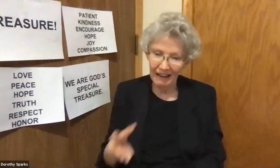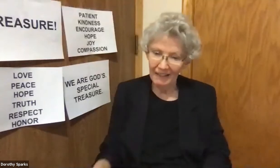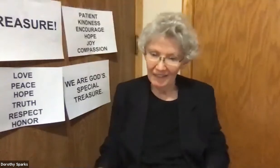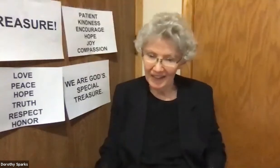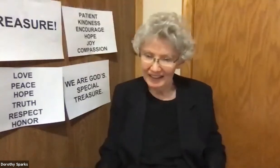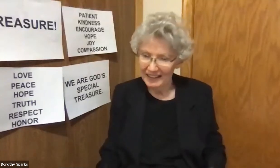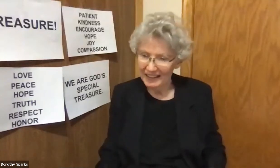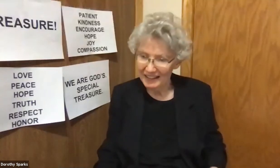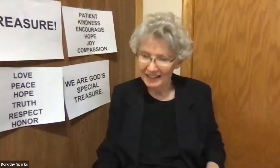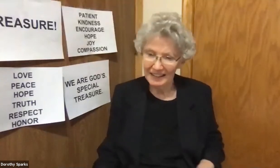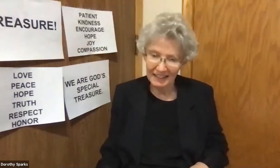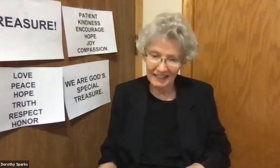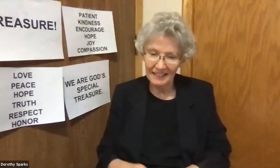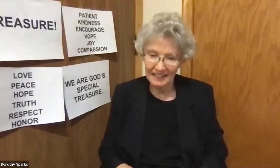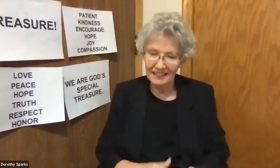Wow.